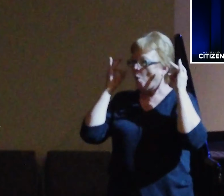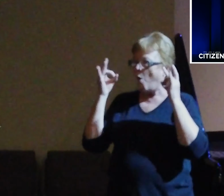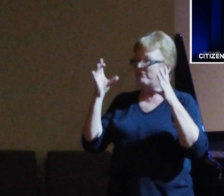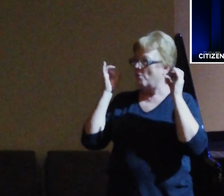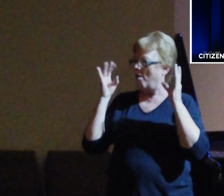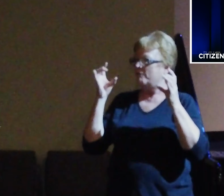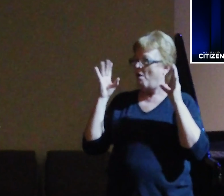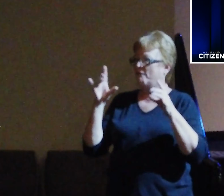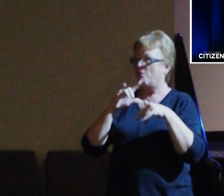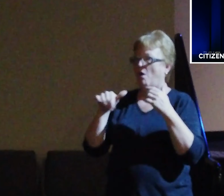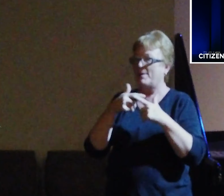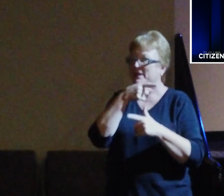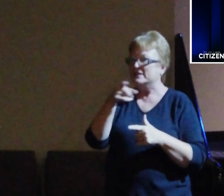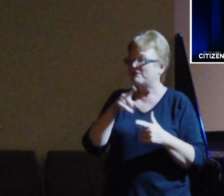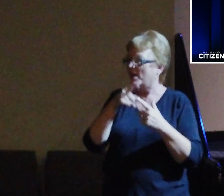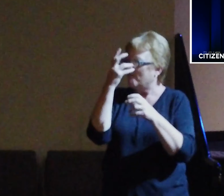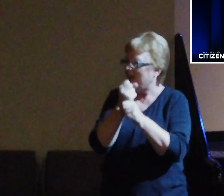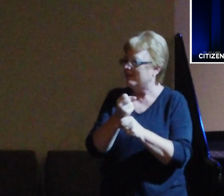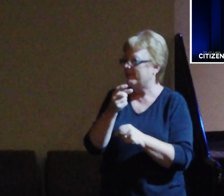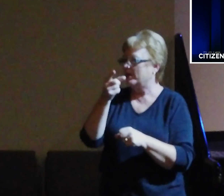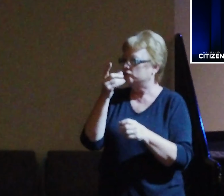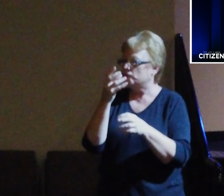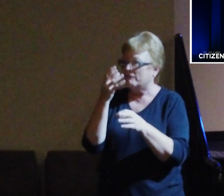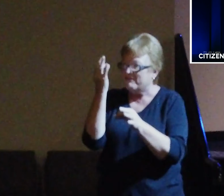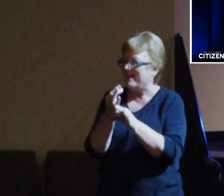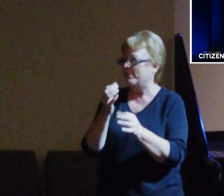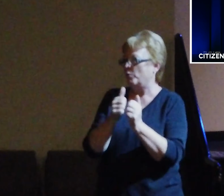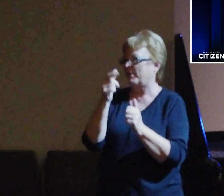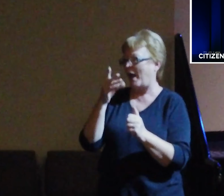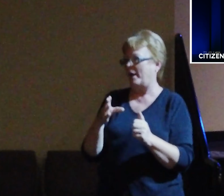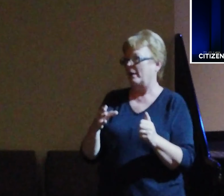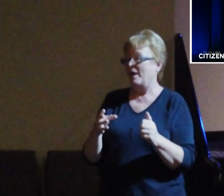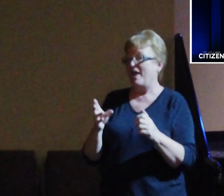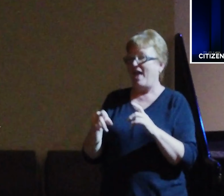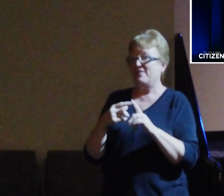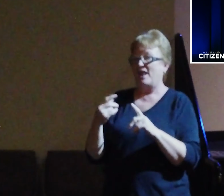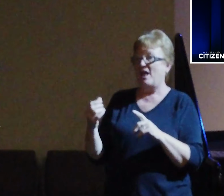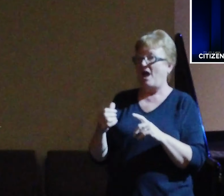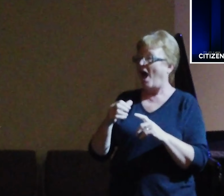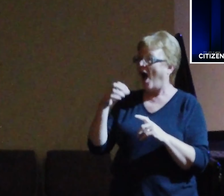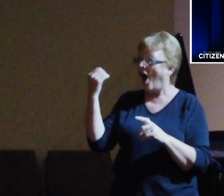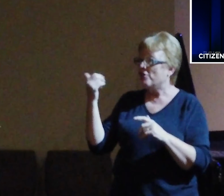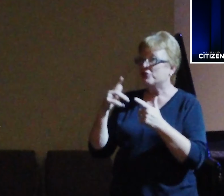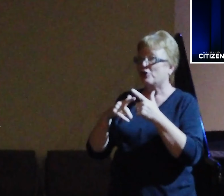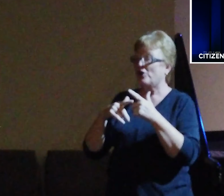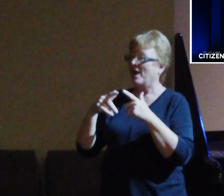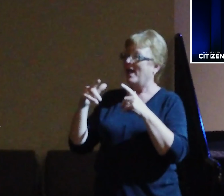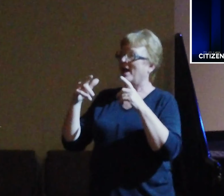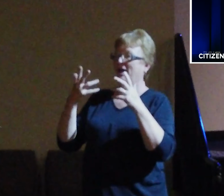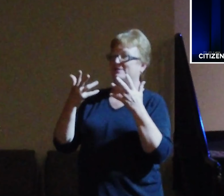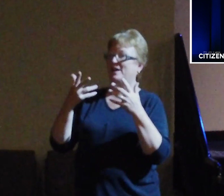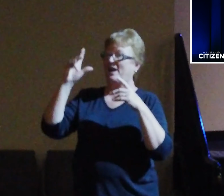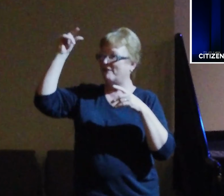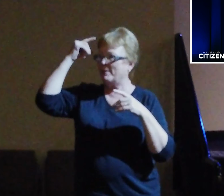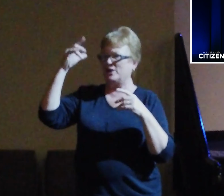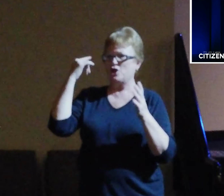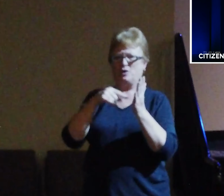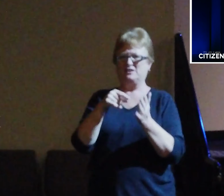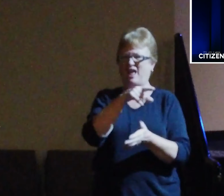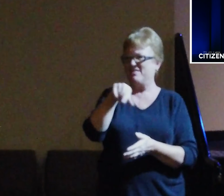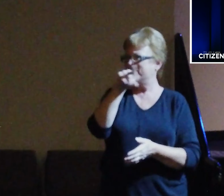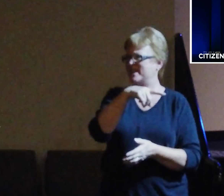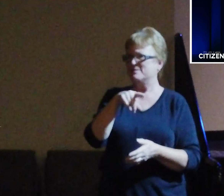of this outlawed faith. When the ruling class found that these Christians weren't afraid of death or persecution, they